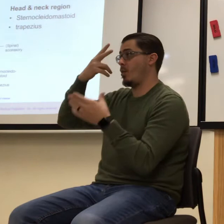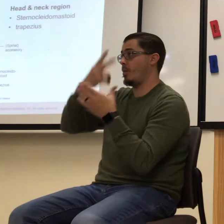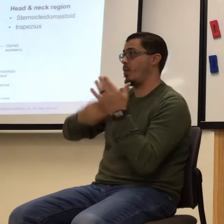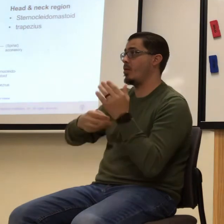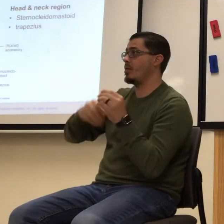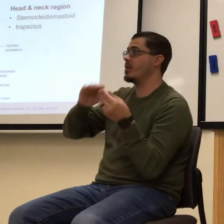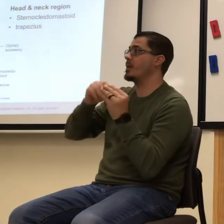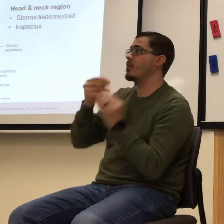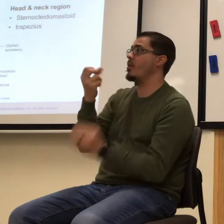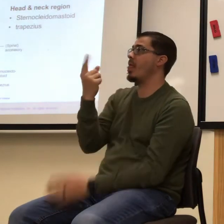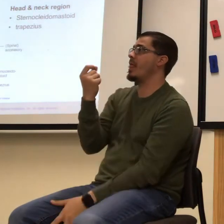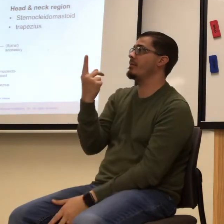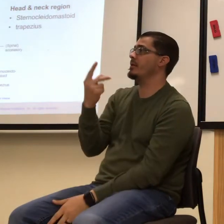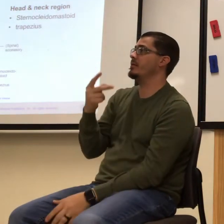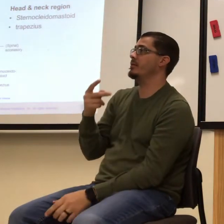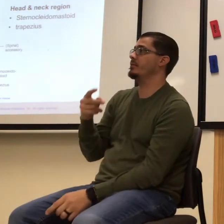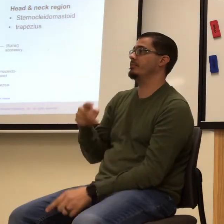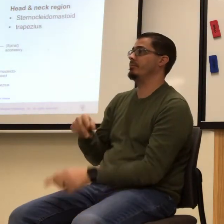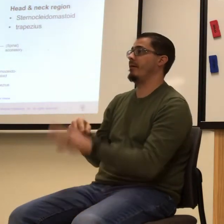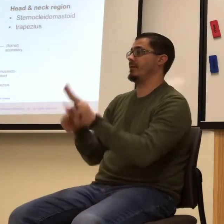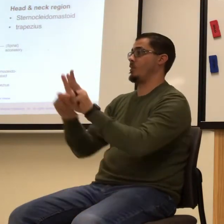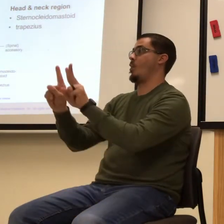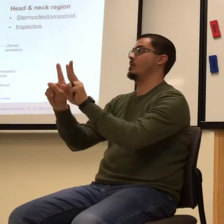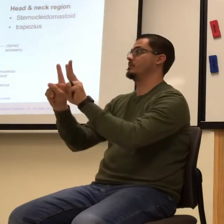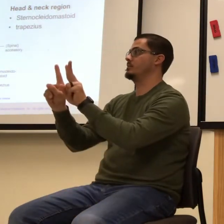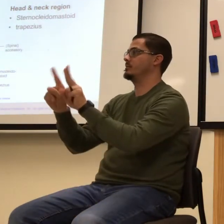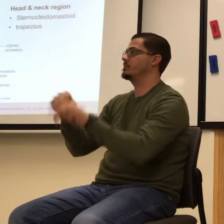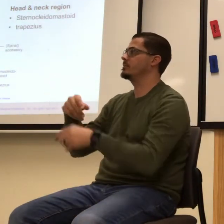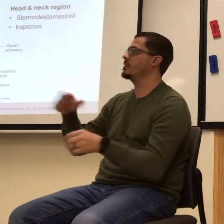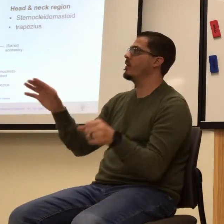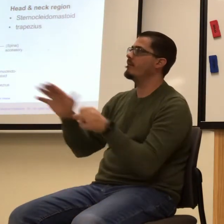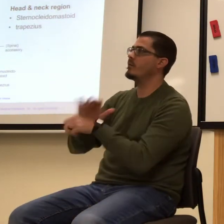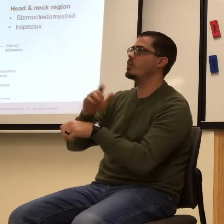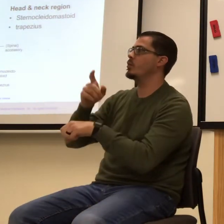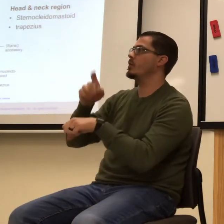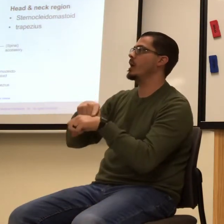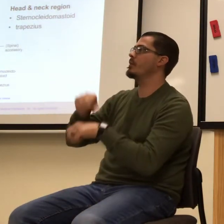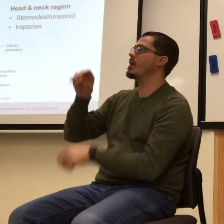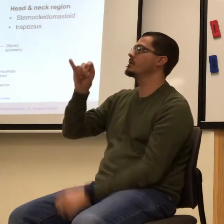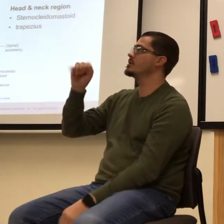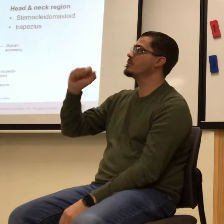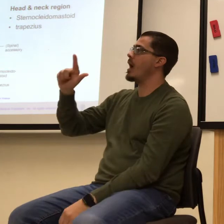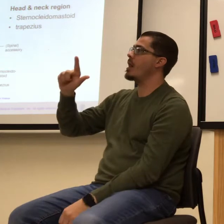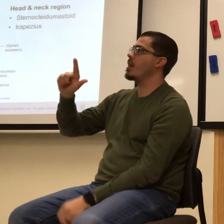11, cranial nerve 11, but the name is the full name is spinal accessory nerve.